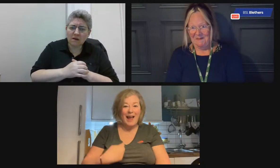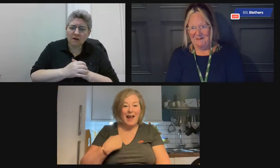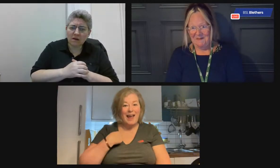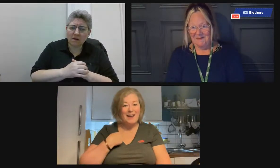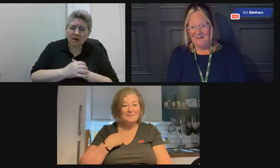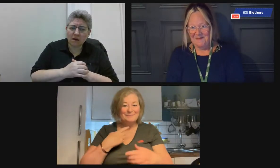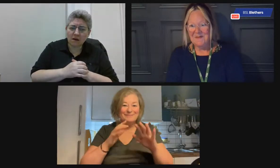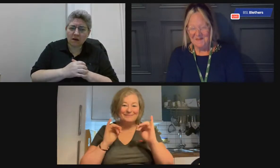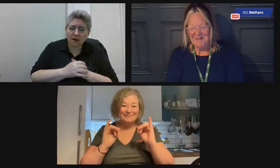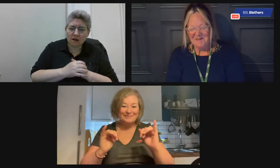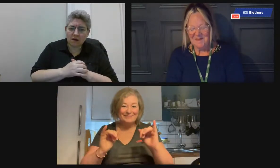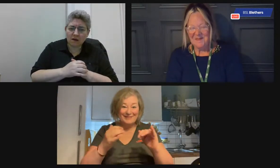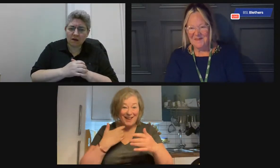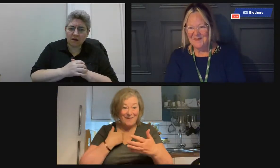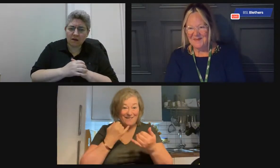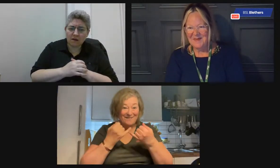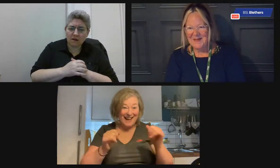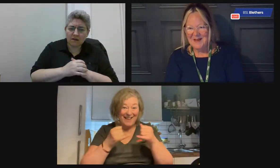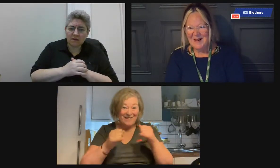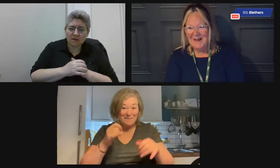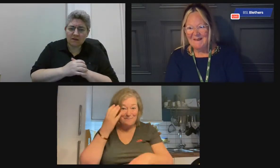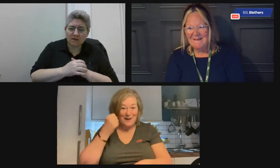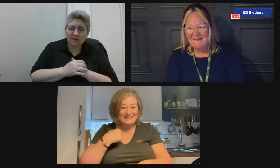that? Go Colleen, on, do you want to you do do it? it.